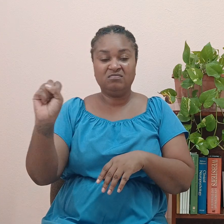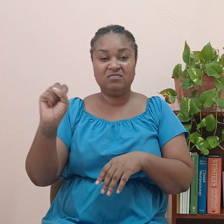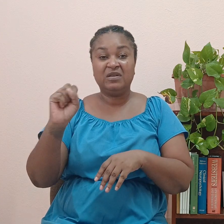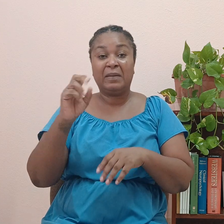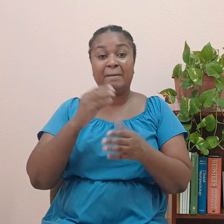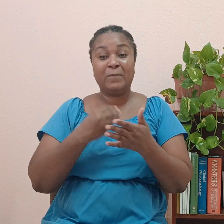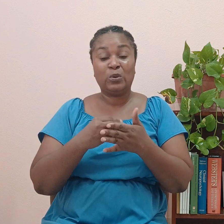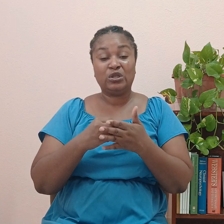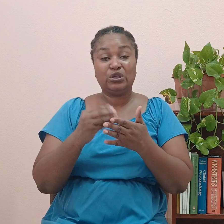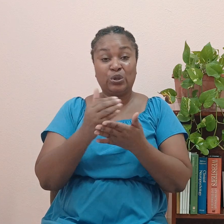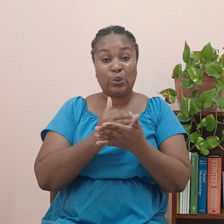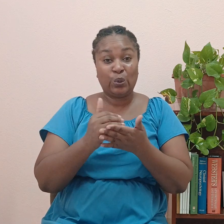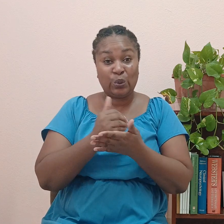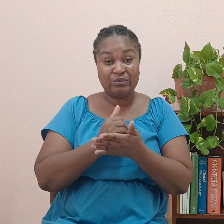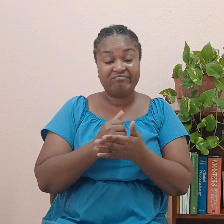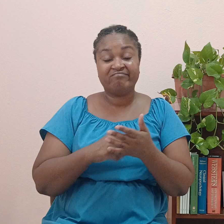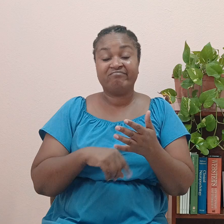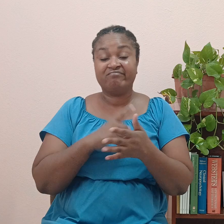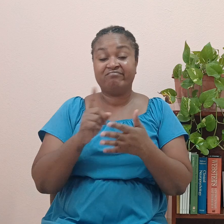Learn about investment.